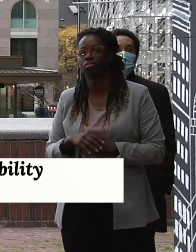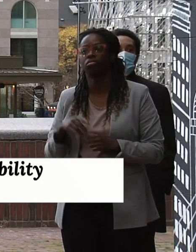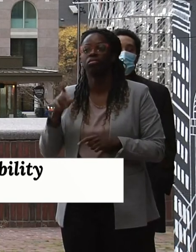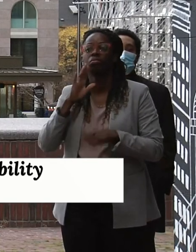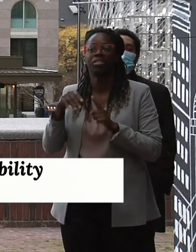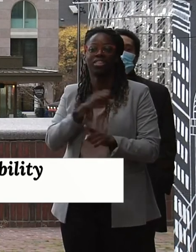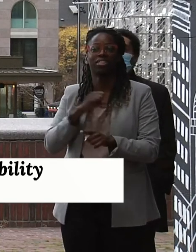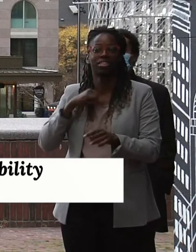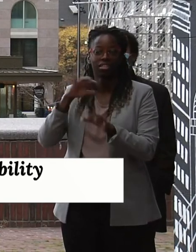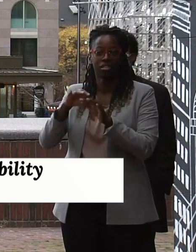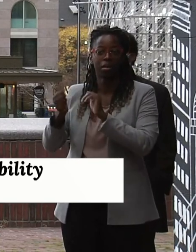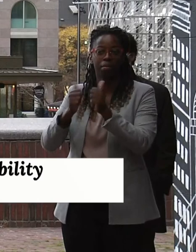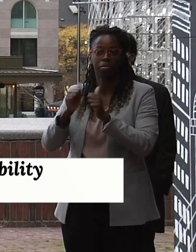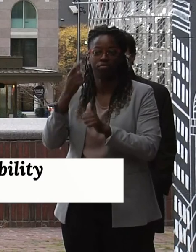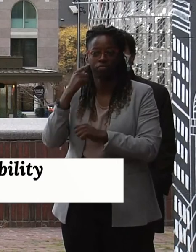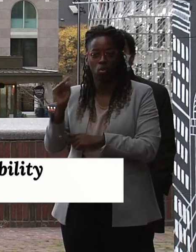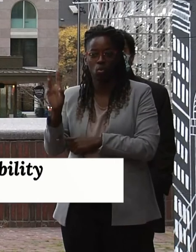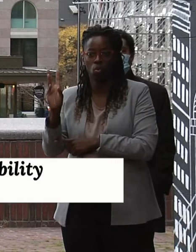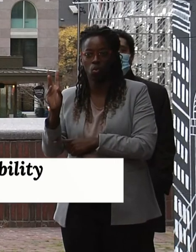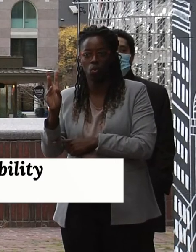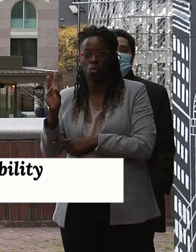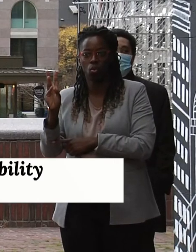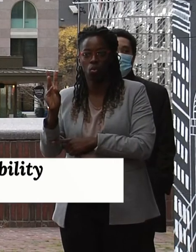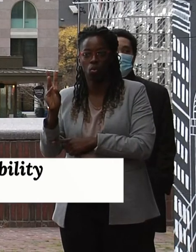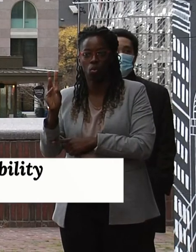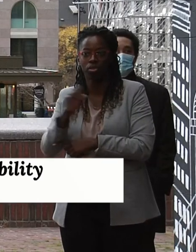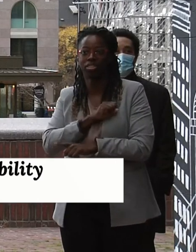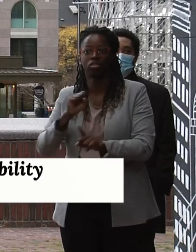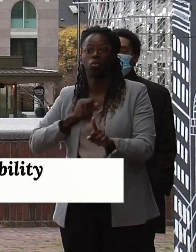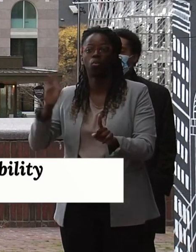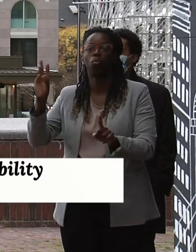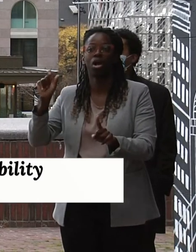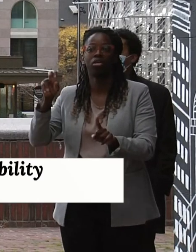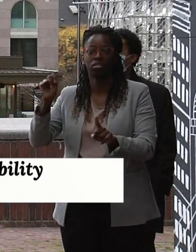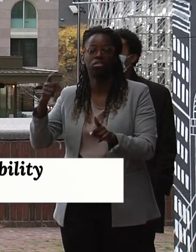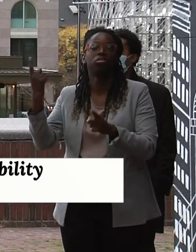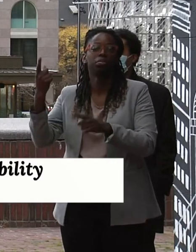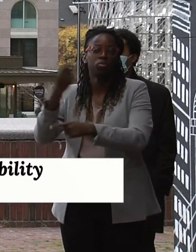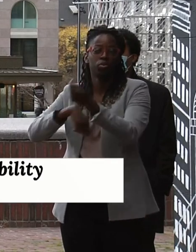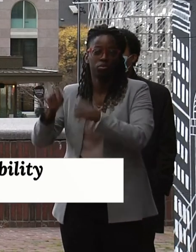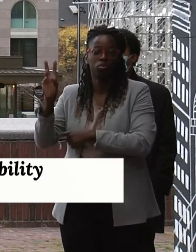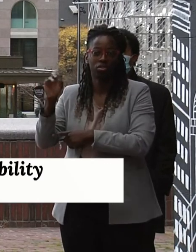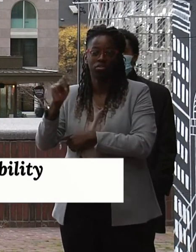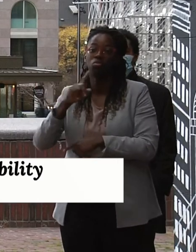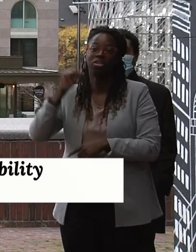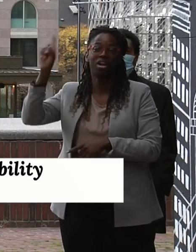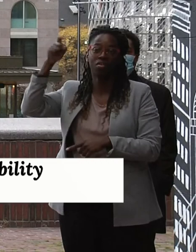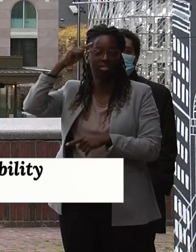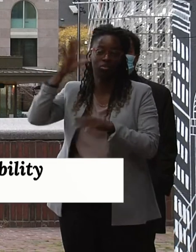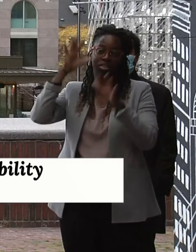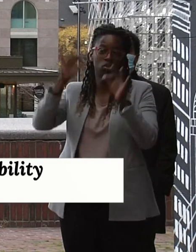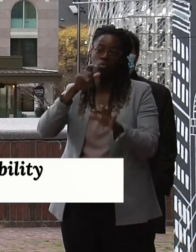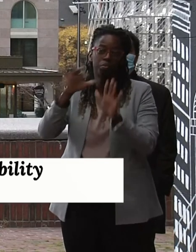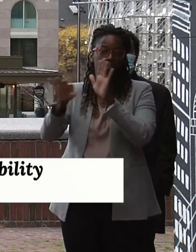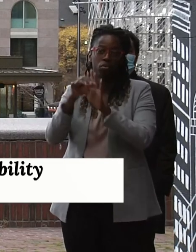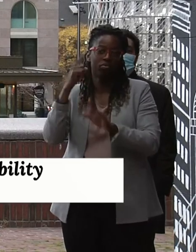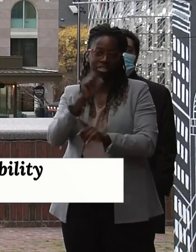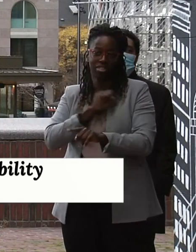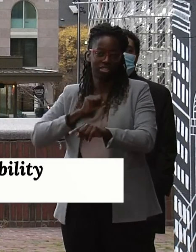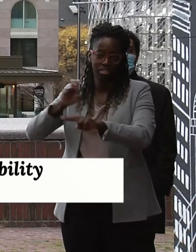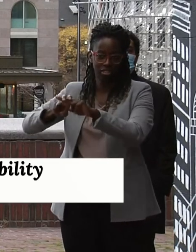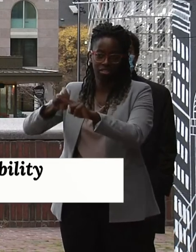country and what I would call a grueling campaign to change the direction of this country, and I'm gonna savor this and enjoy this for a little